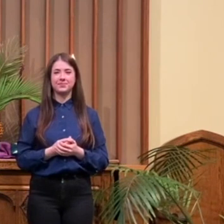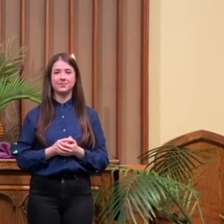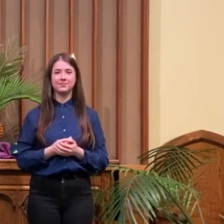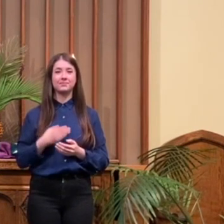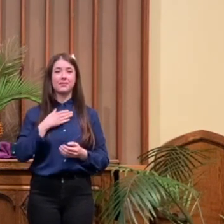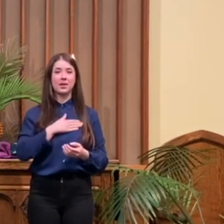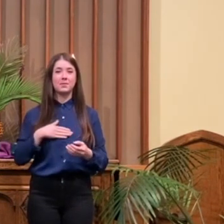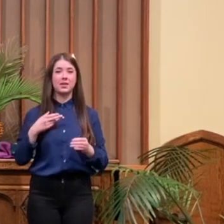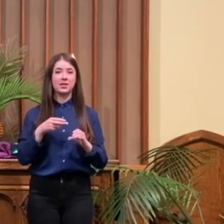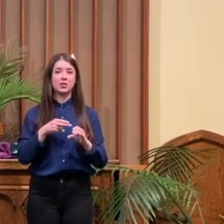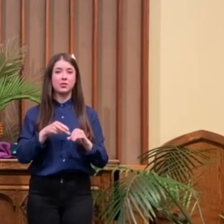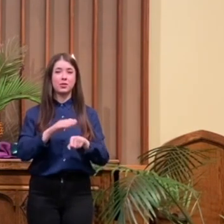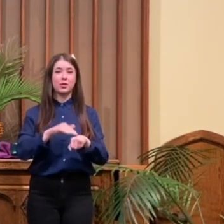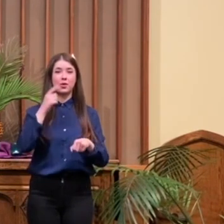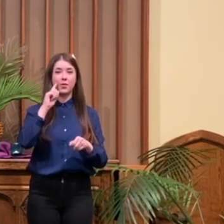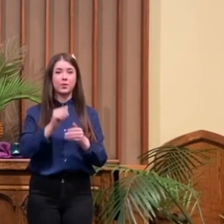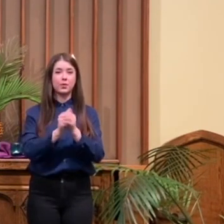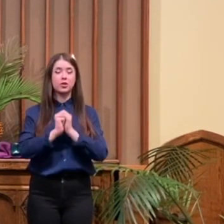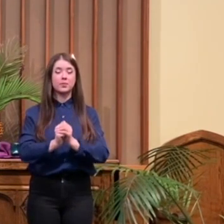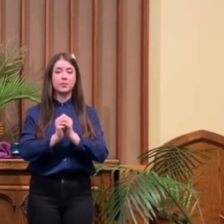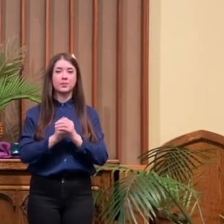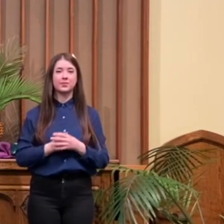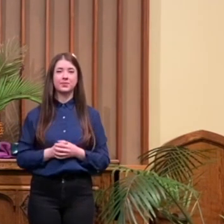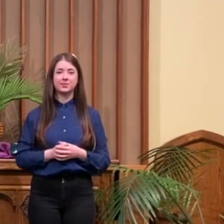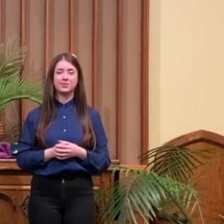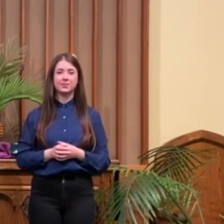Will you please join me in our call to worship?